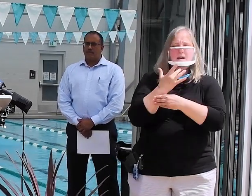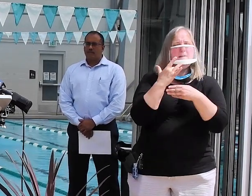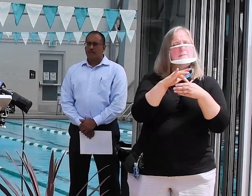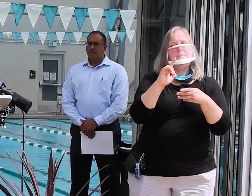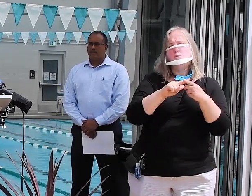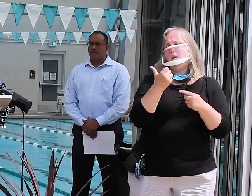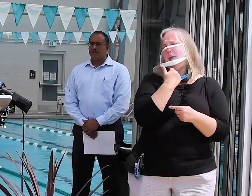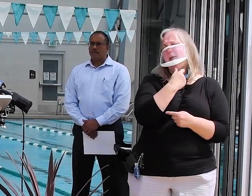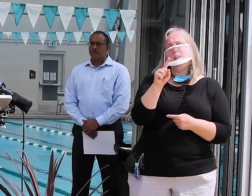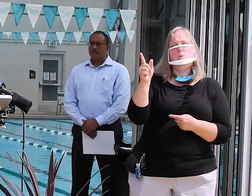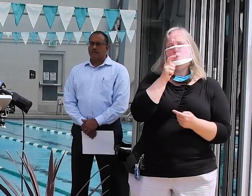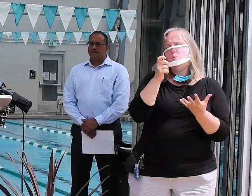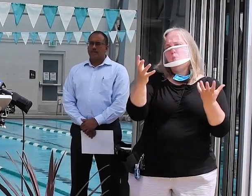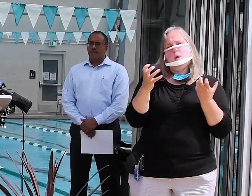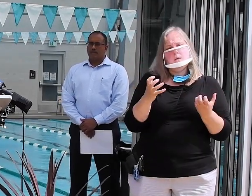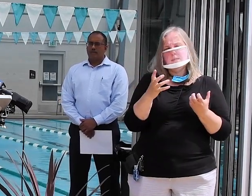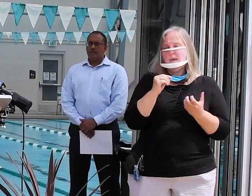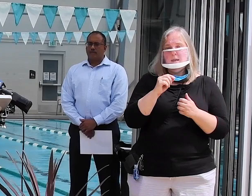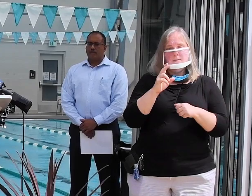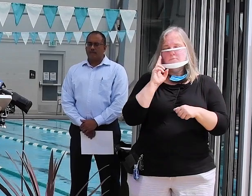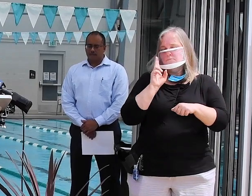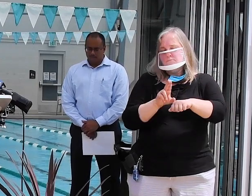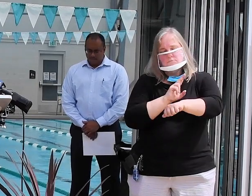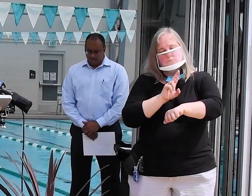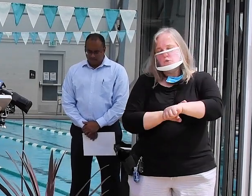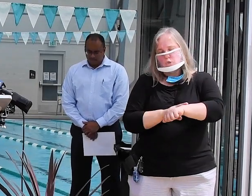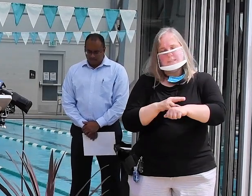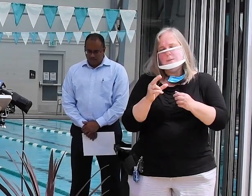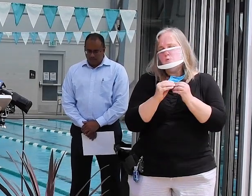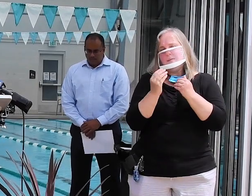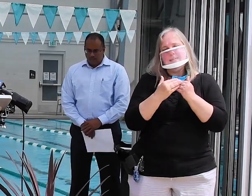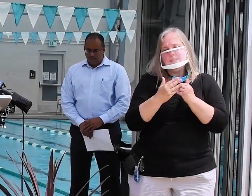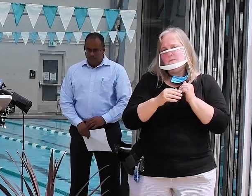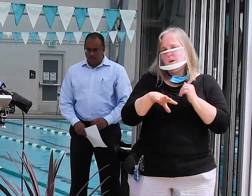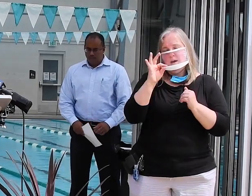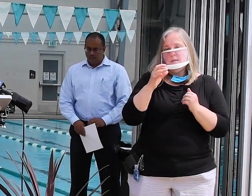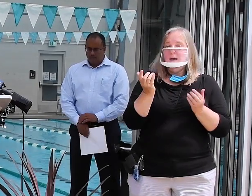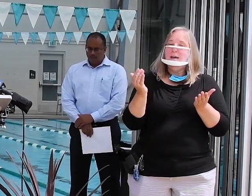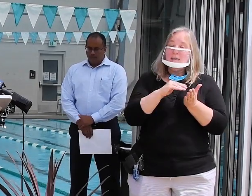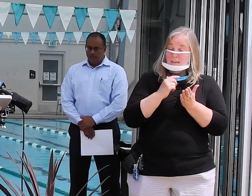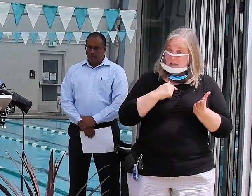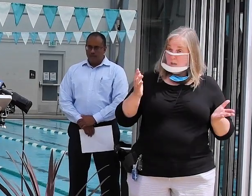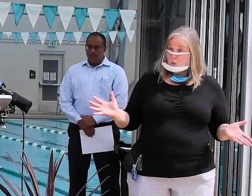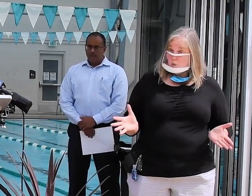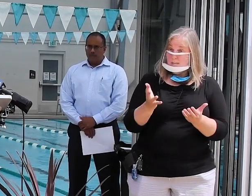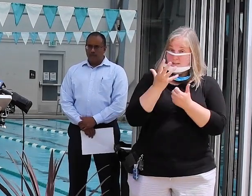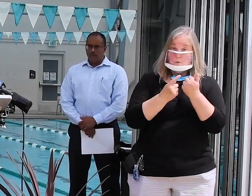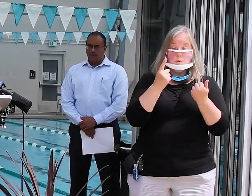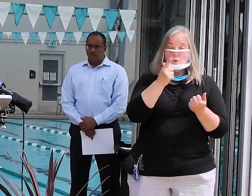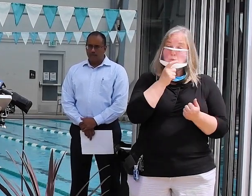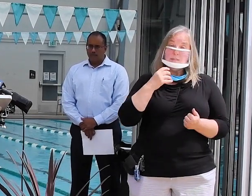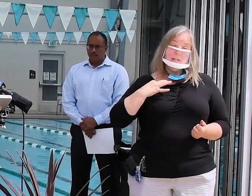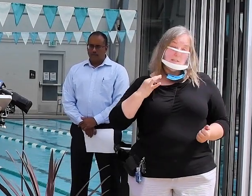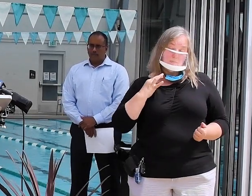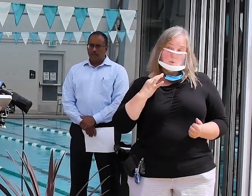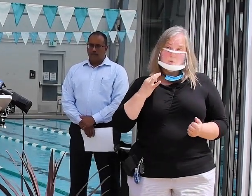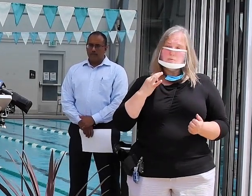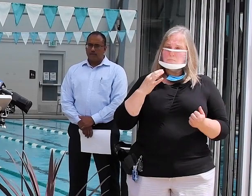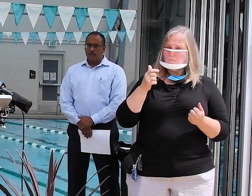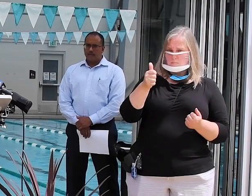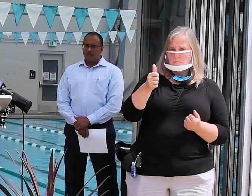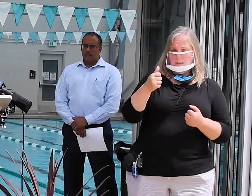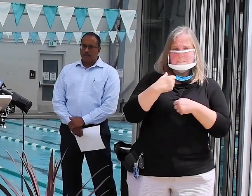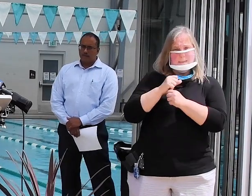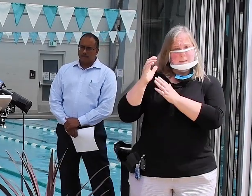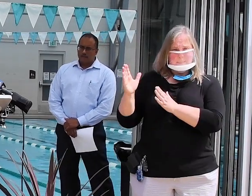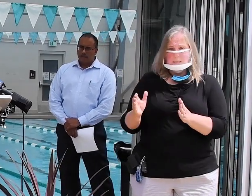to anyone who wants it and certainly easier to find. I again encourage everyone who is eligible to make a plan